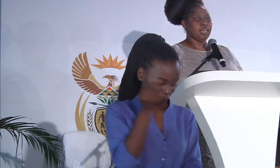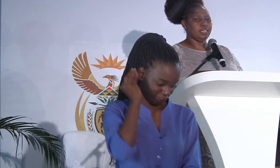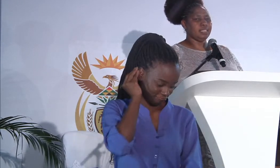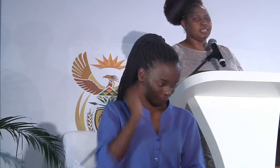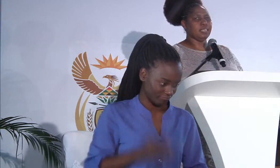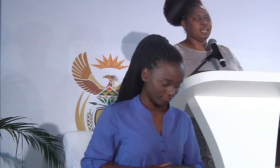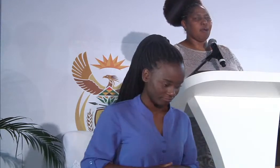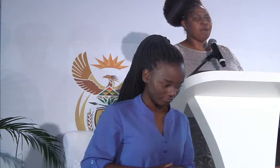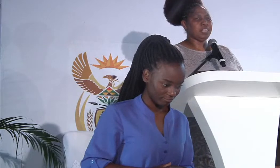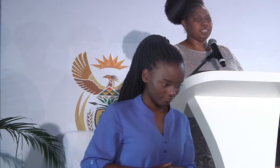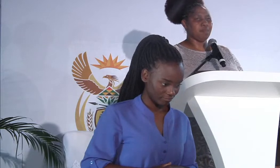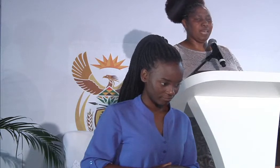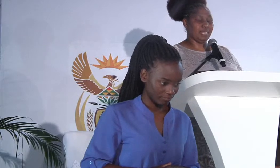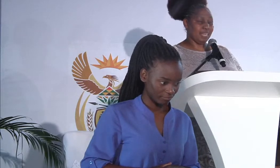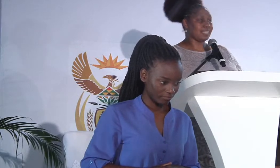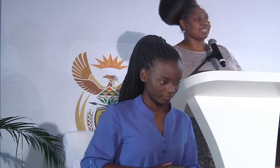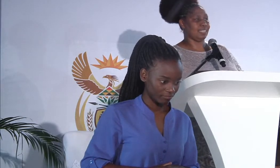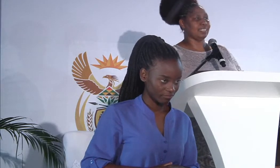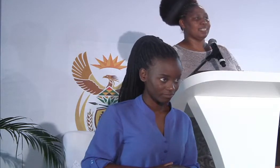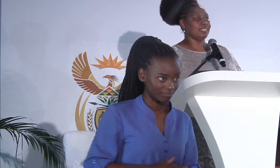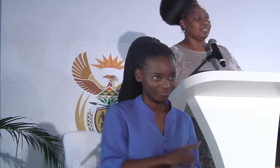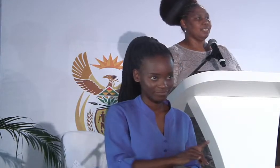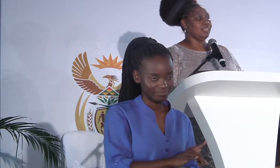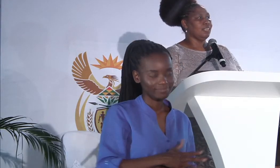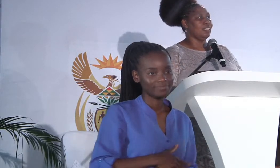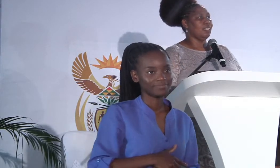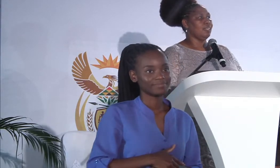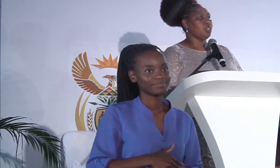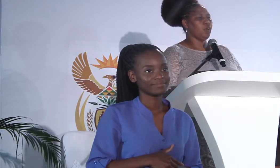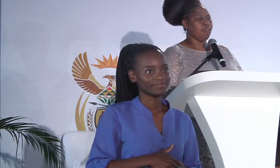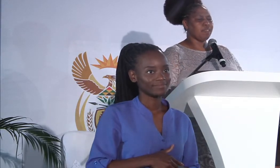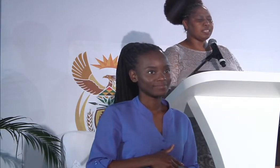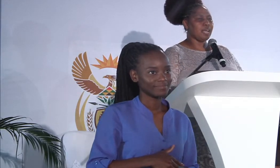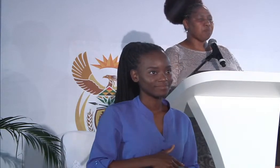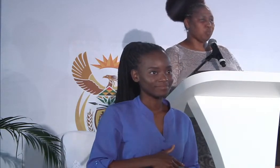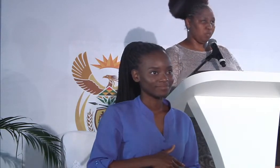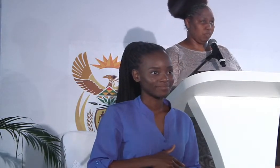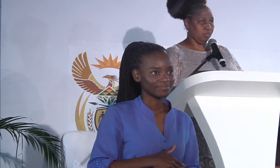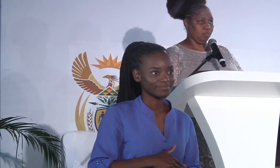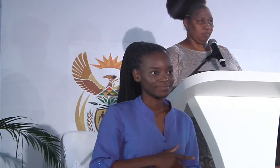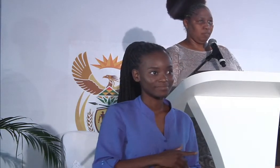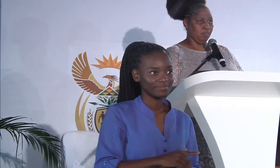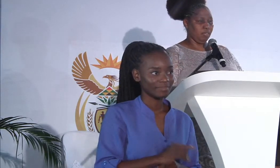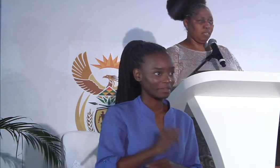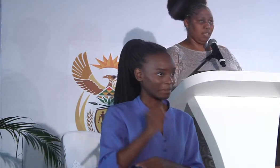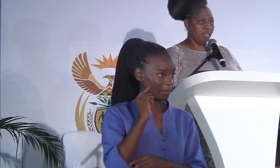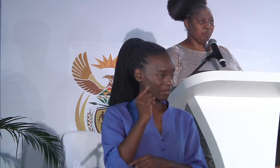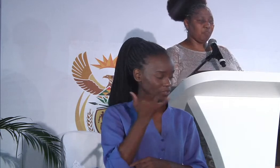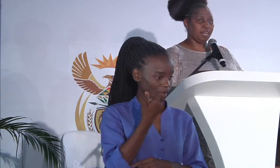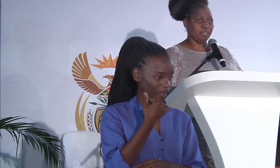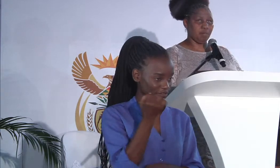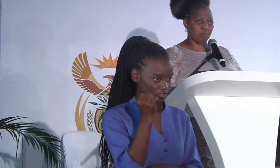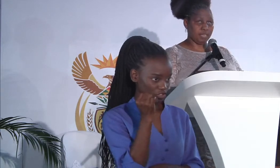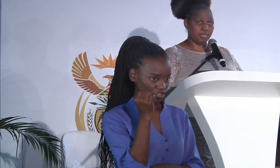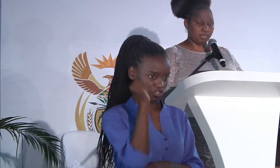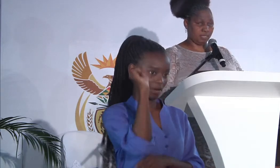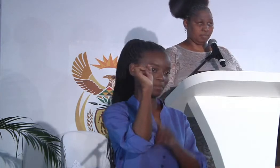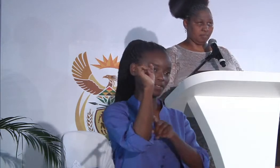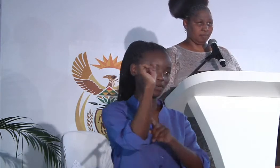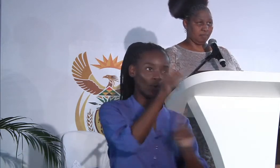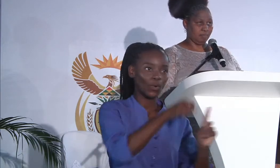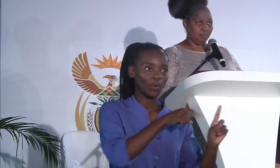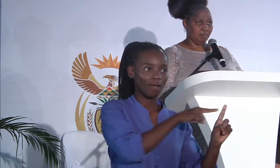that amongst the madness, you have a champion in the name of Kgalema Motlanthe.